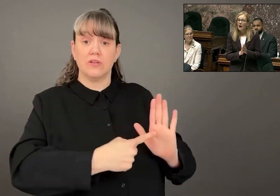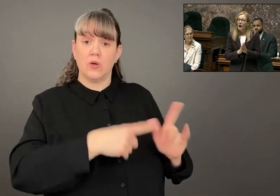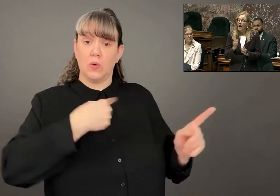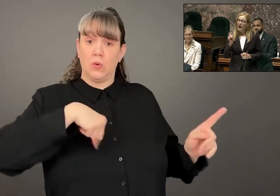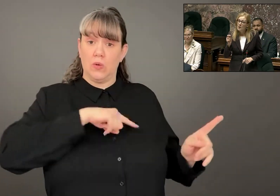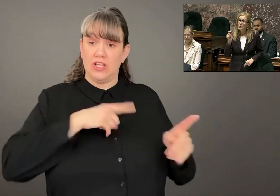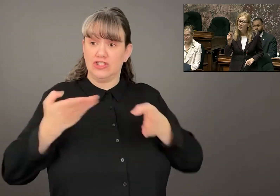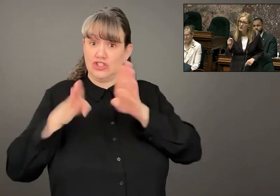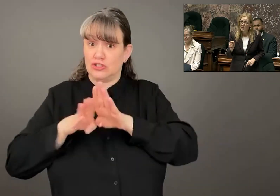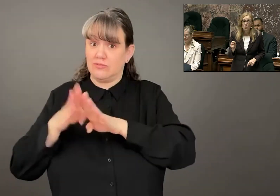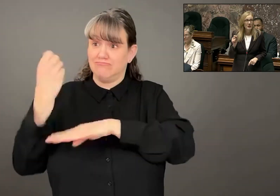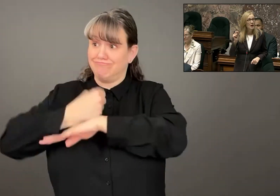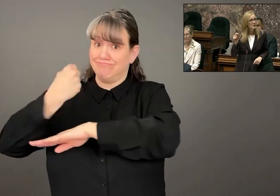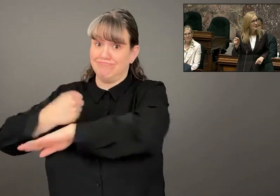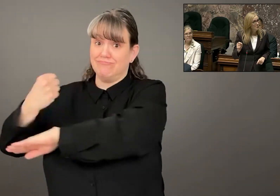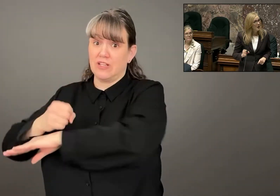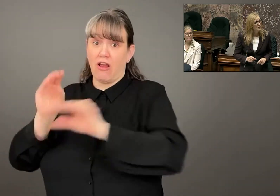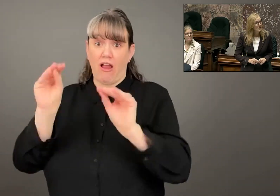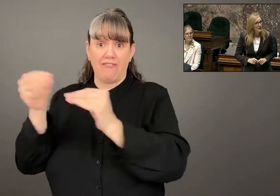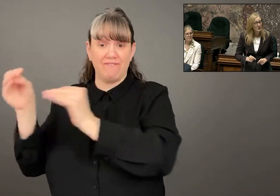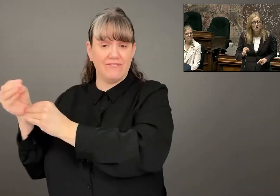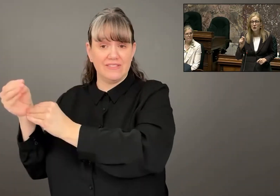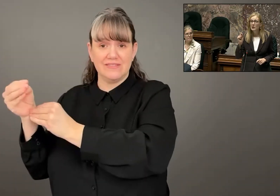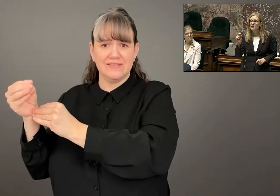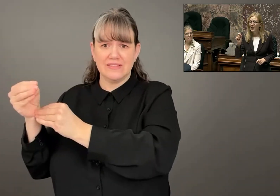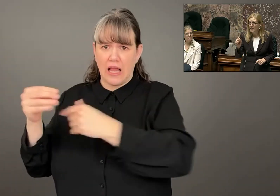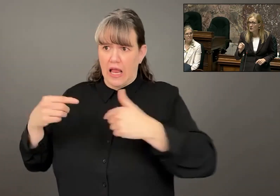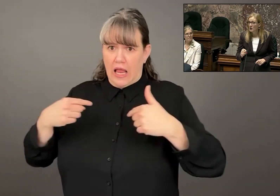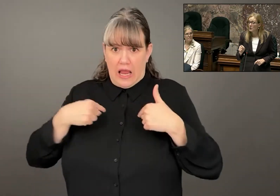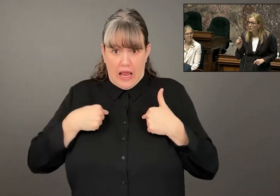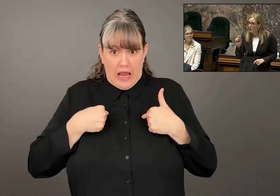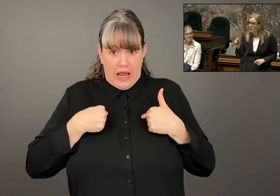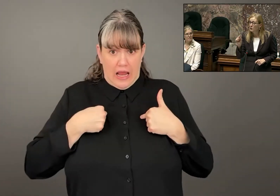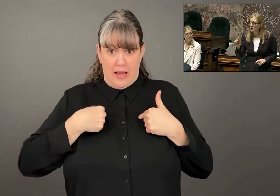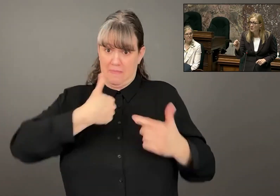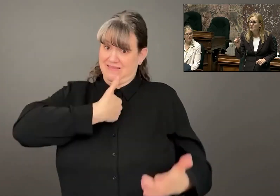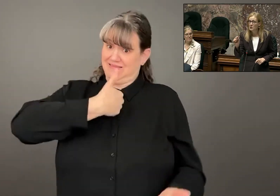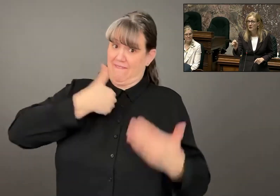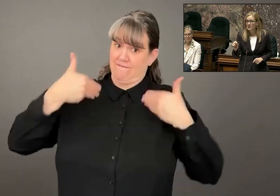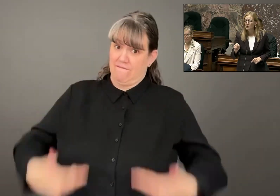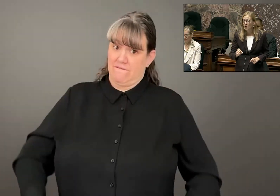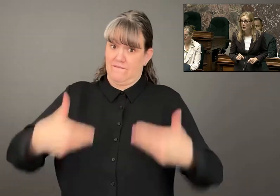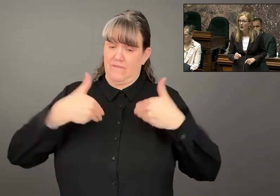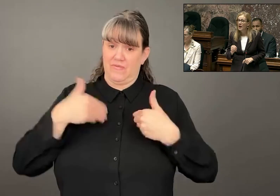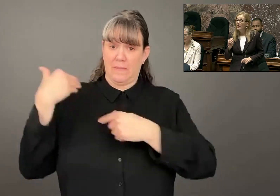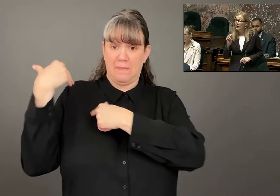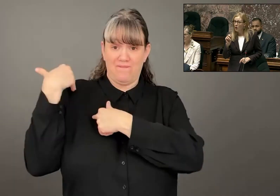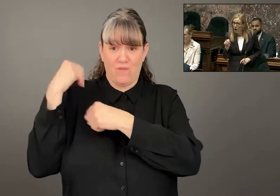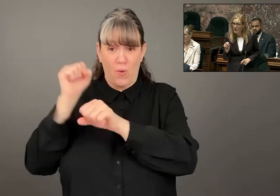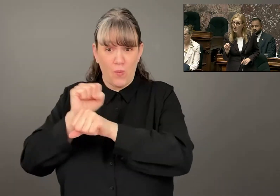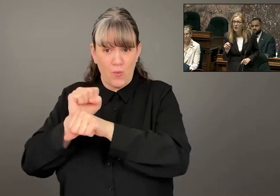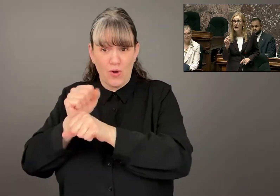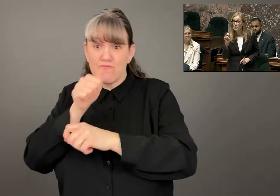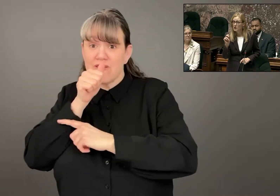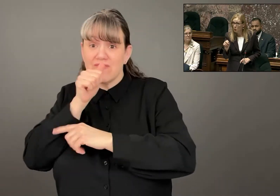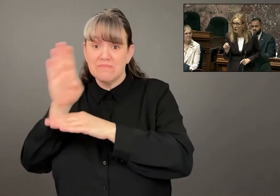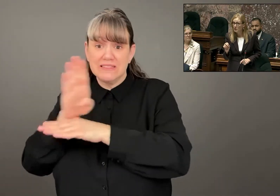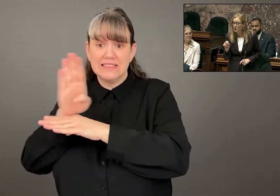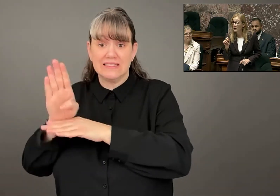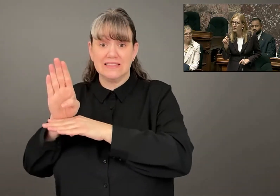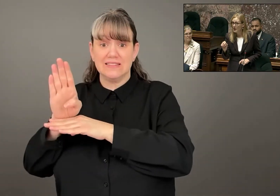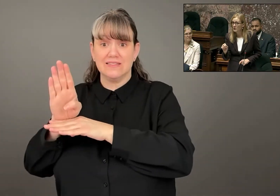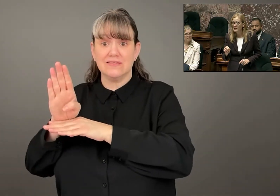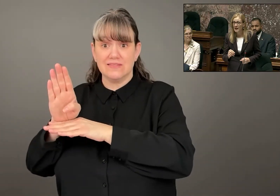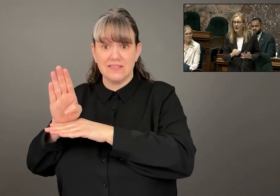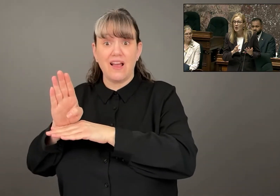away. I personally, when I was in the private sector, took advantage of those wonderful people doing this work. They're on the ground, they're working